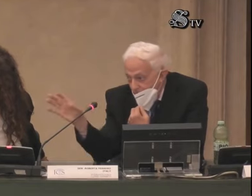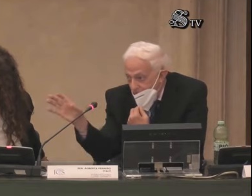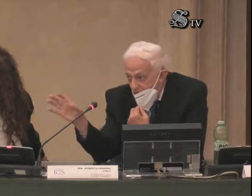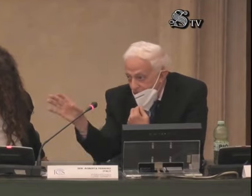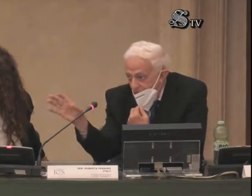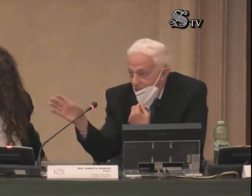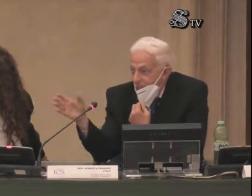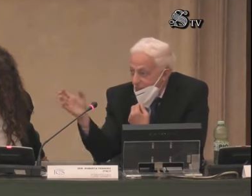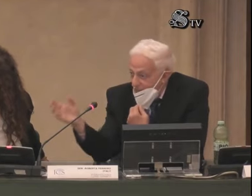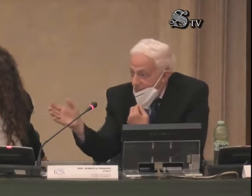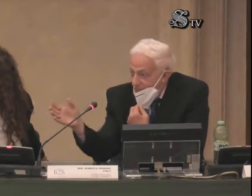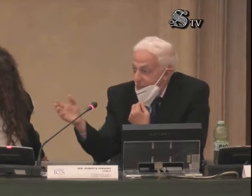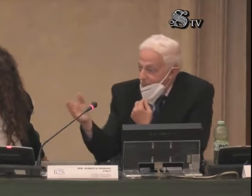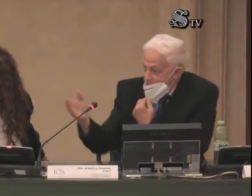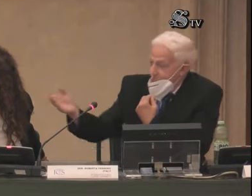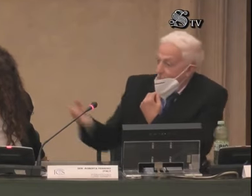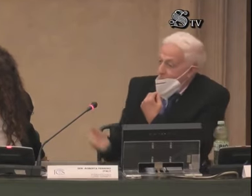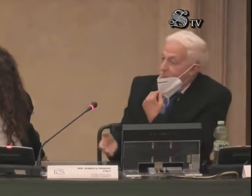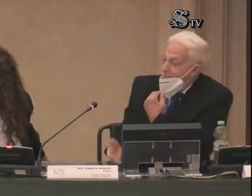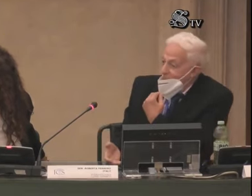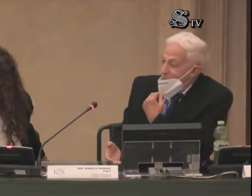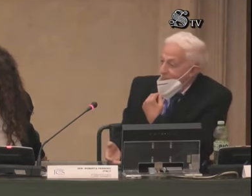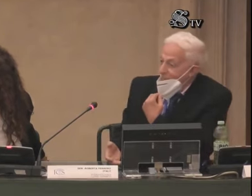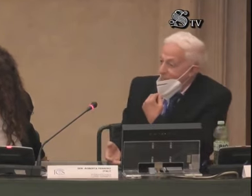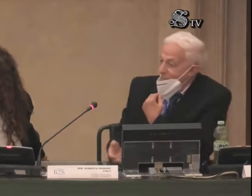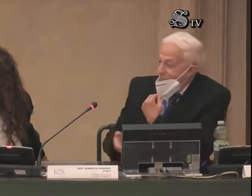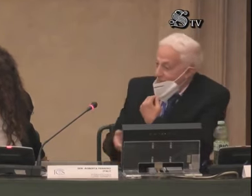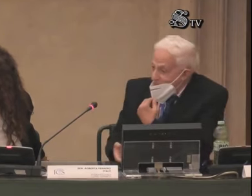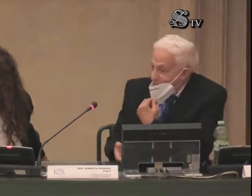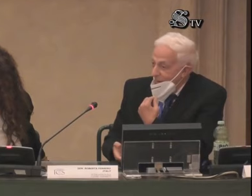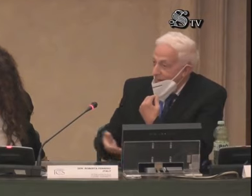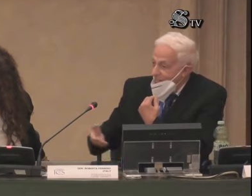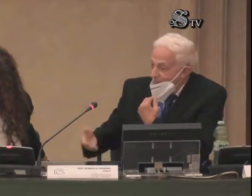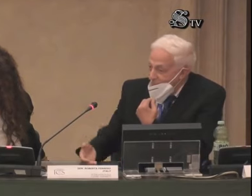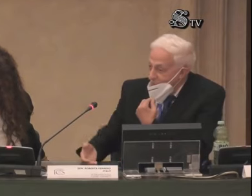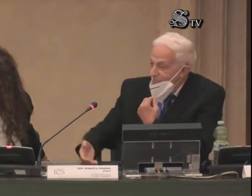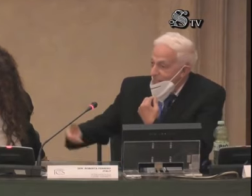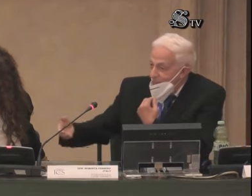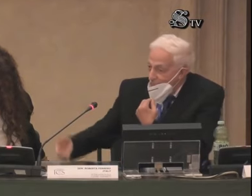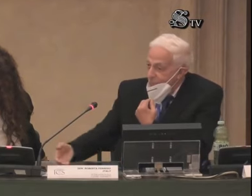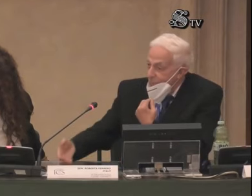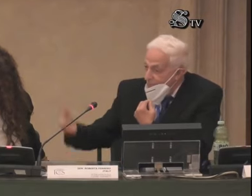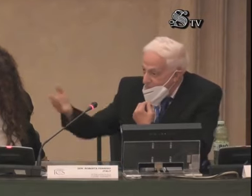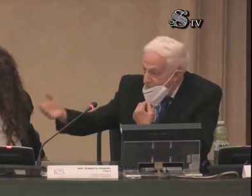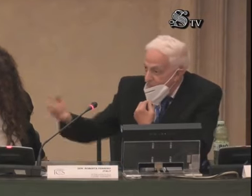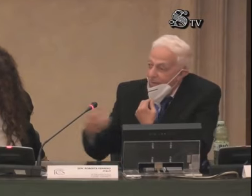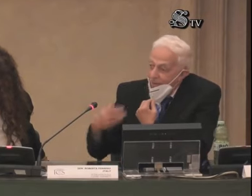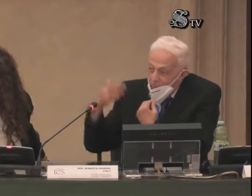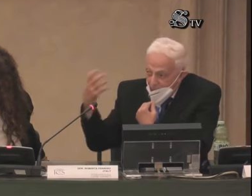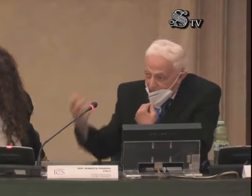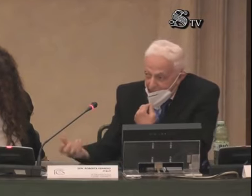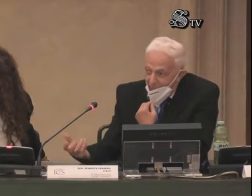new view. The clinician look at the difference between the first wave, the second wave, the third wave of the